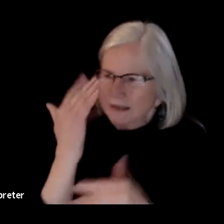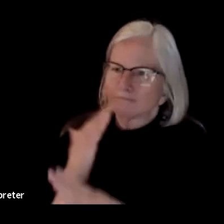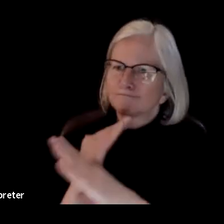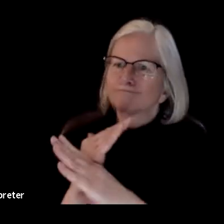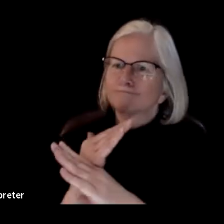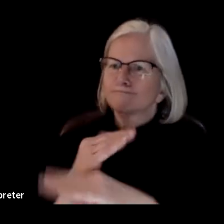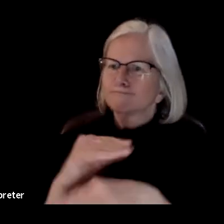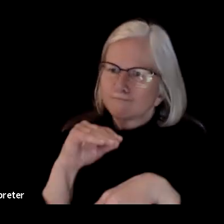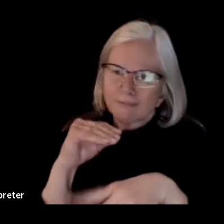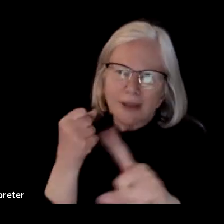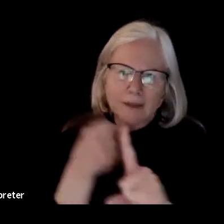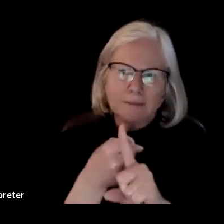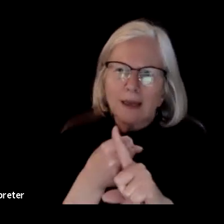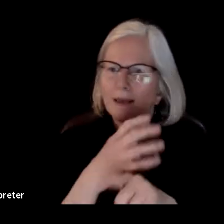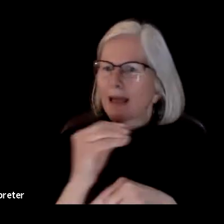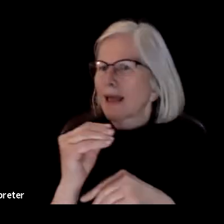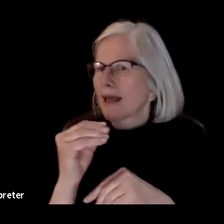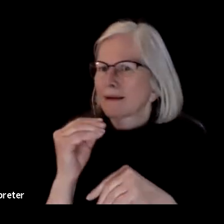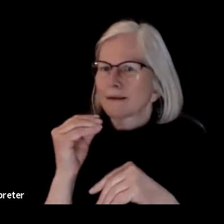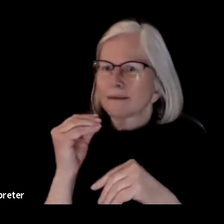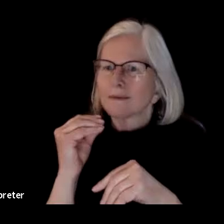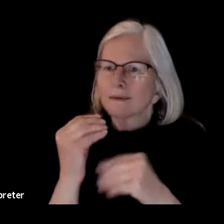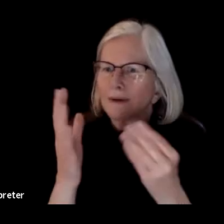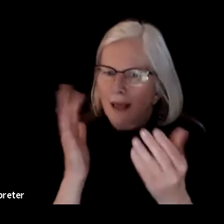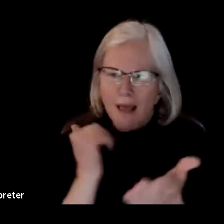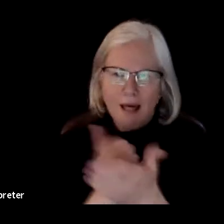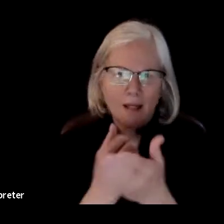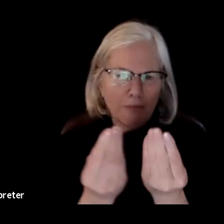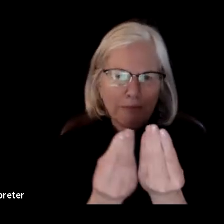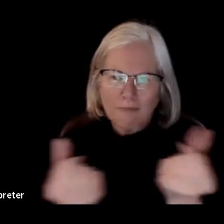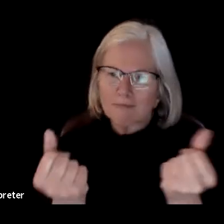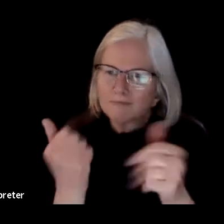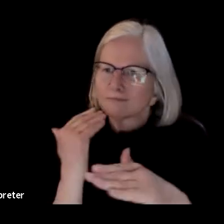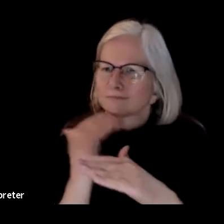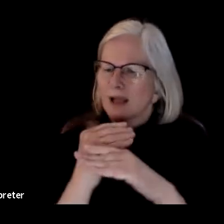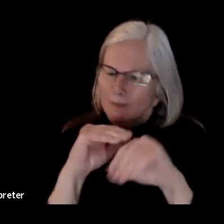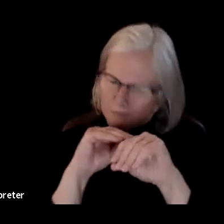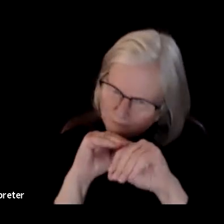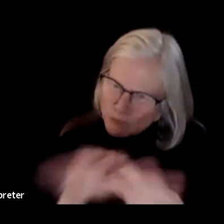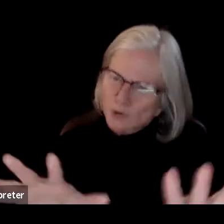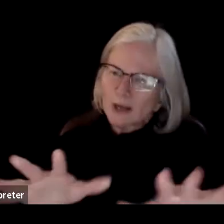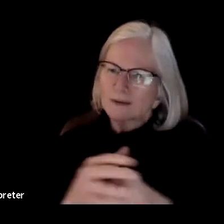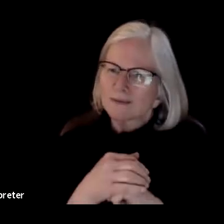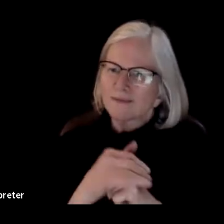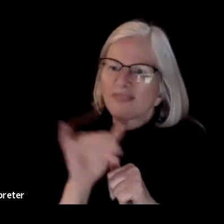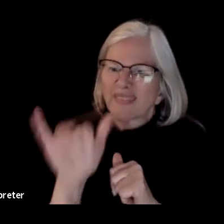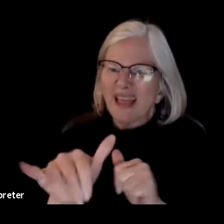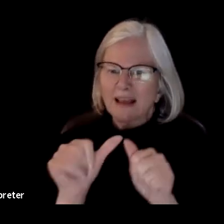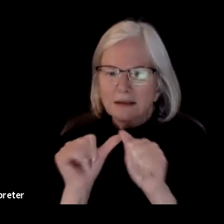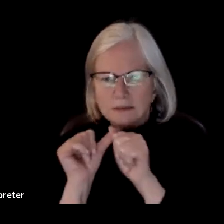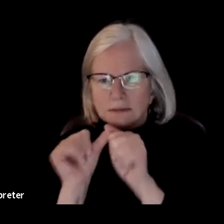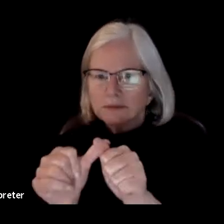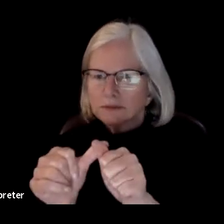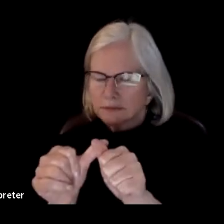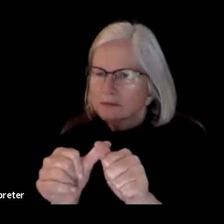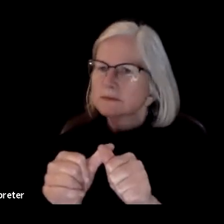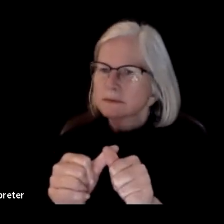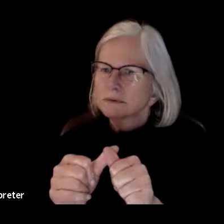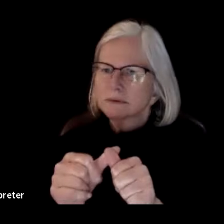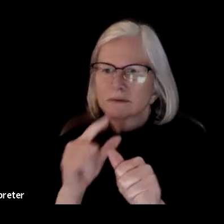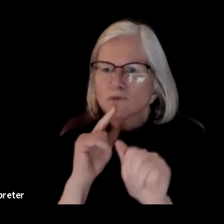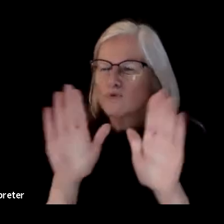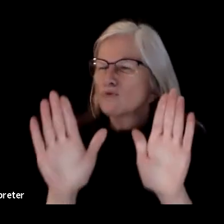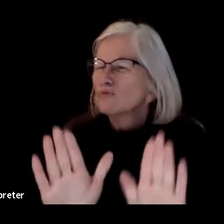possible. It's how we preserve the great progress we've made. And that's why today